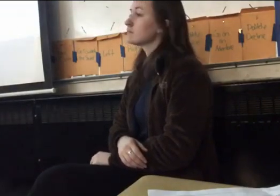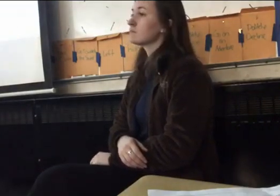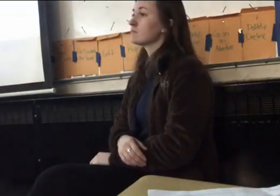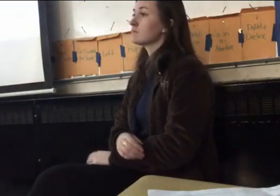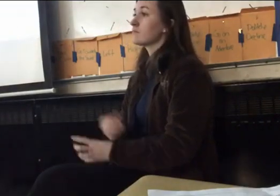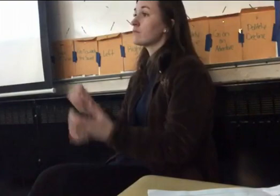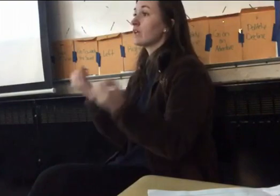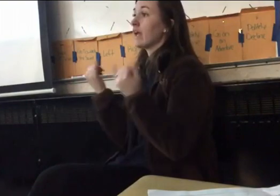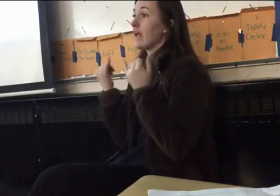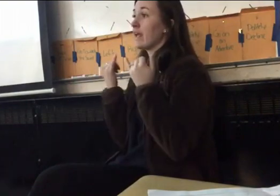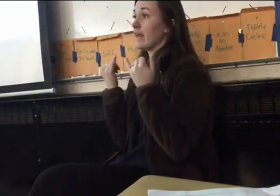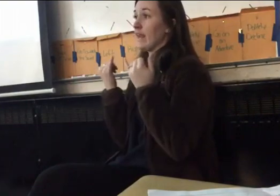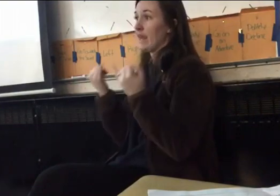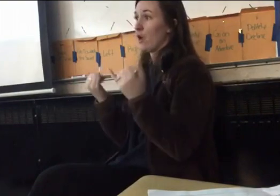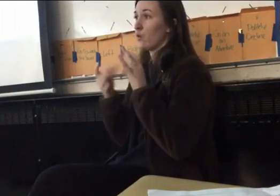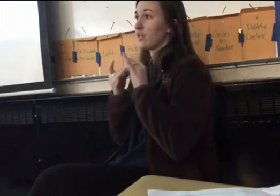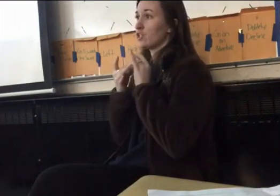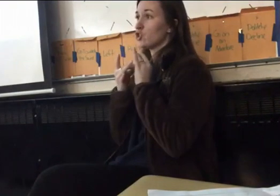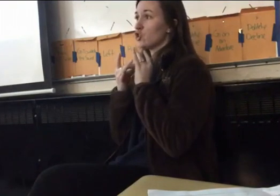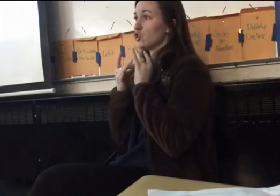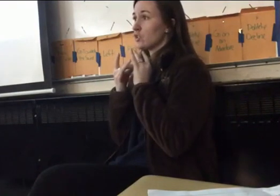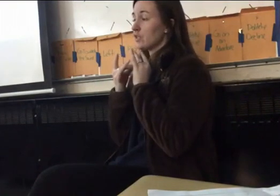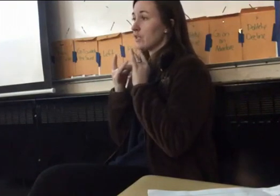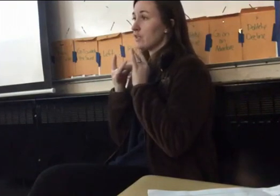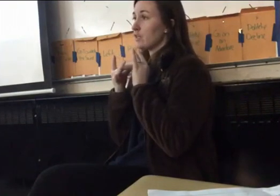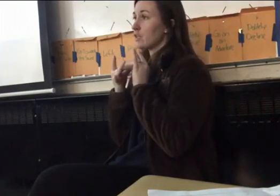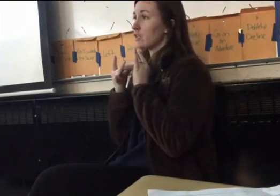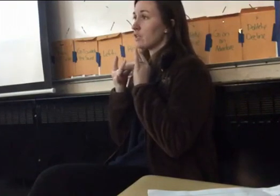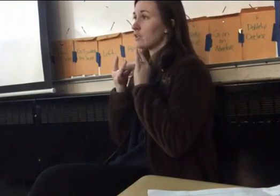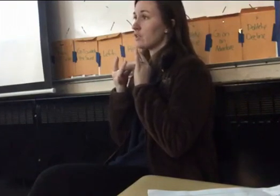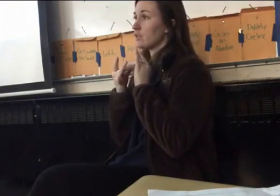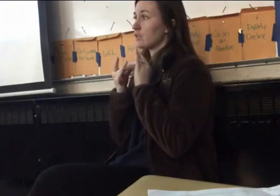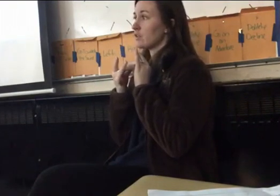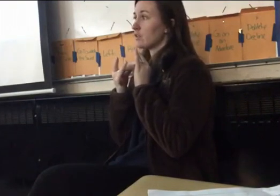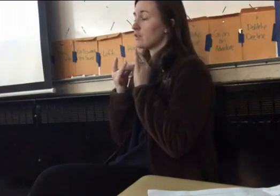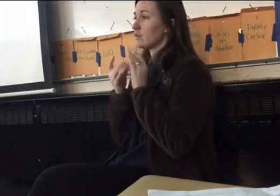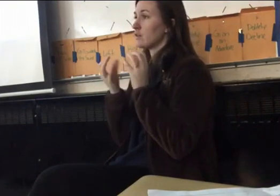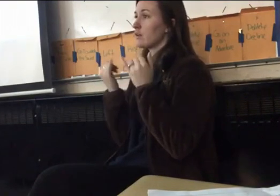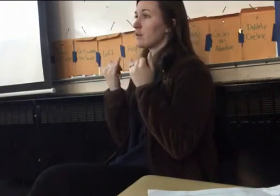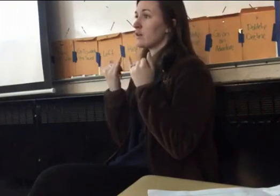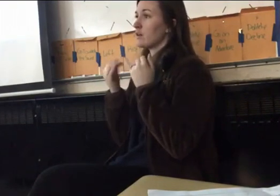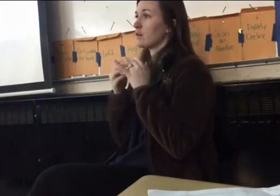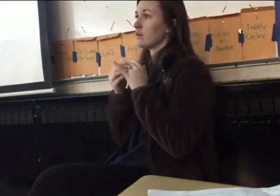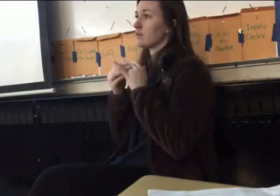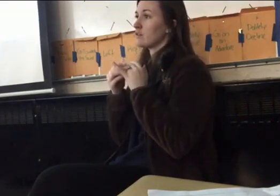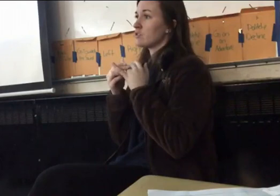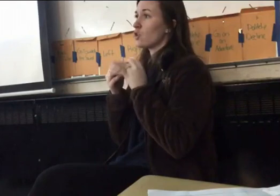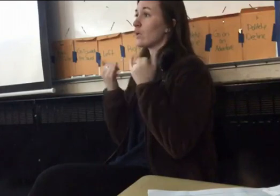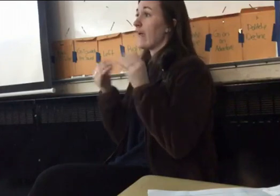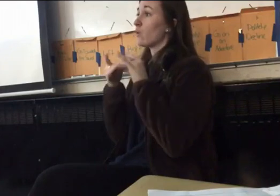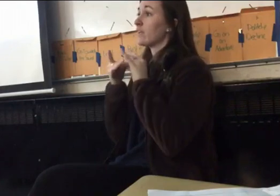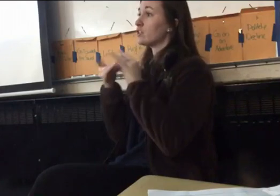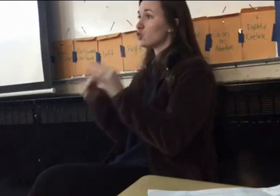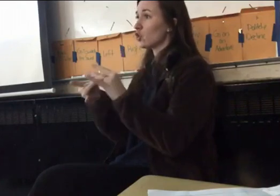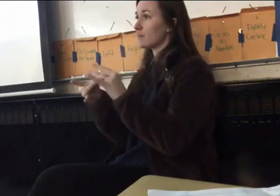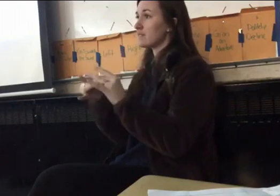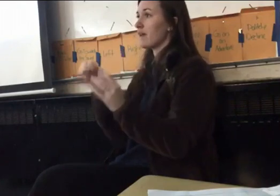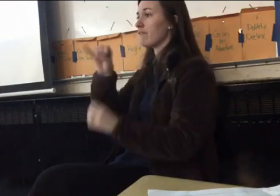Now, in terms of the impact of these boarding schools, and